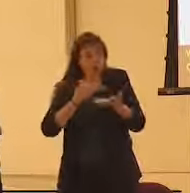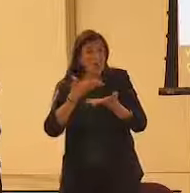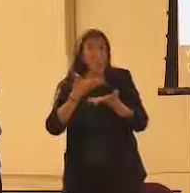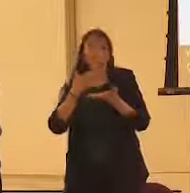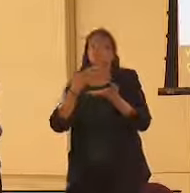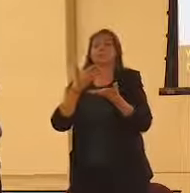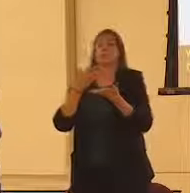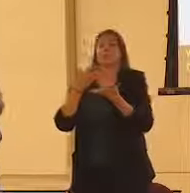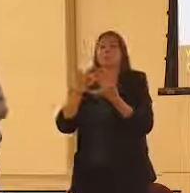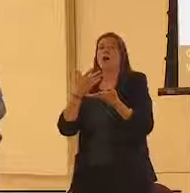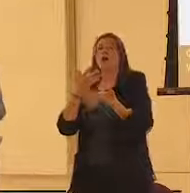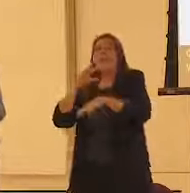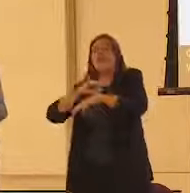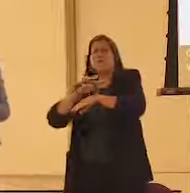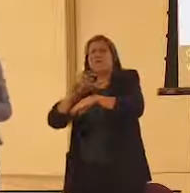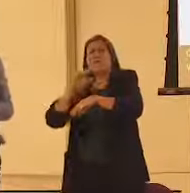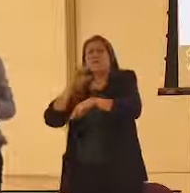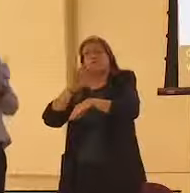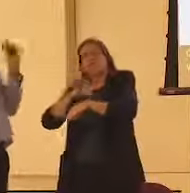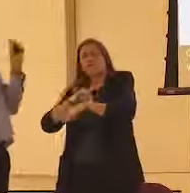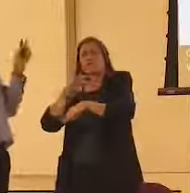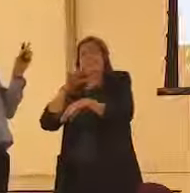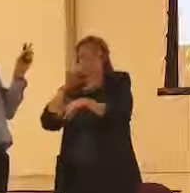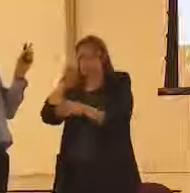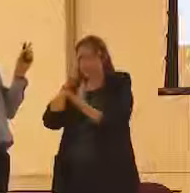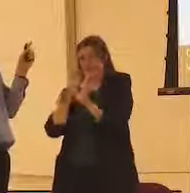works with deaf people. I'm also a coder.